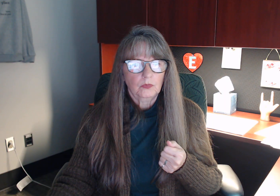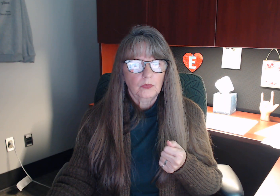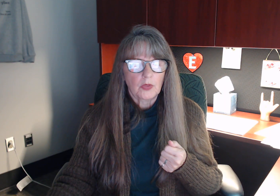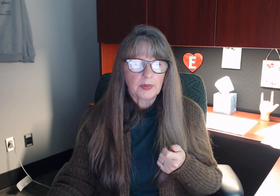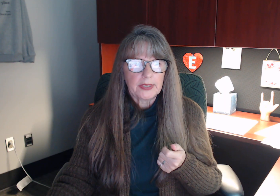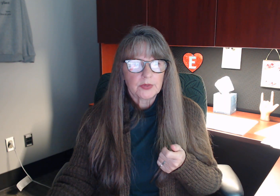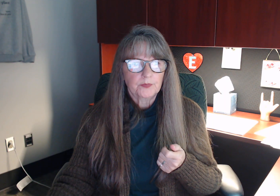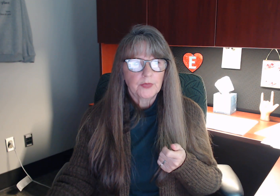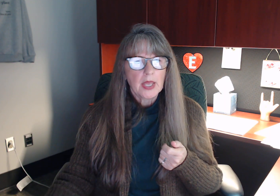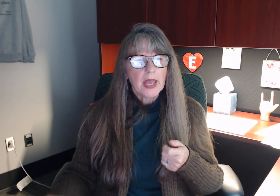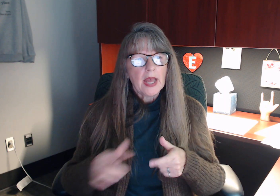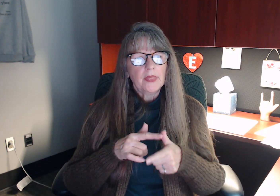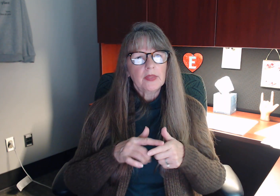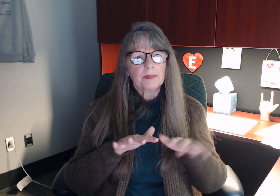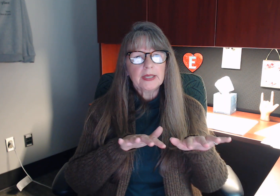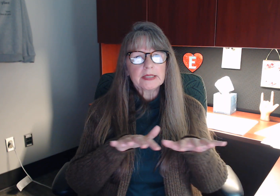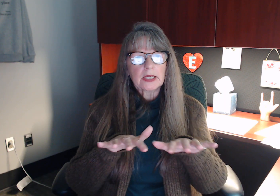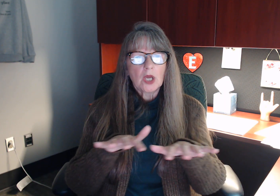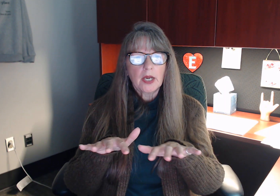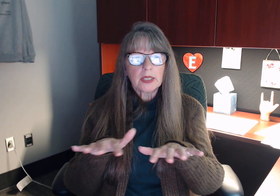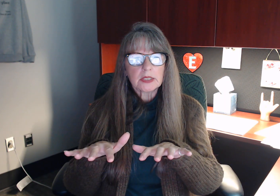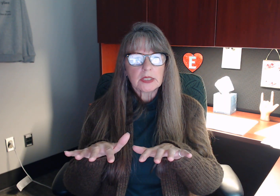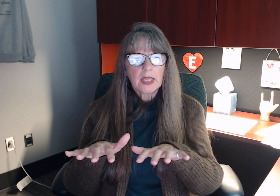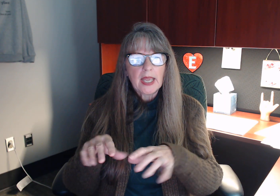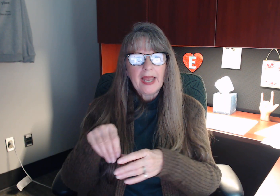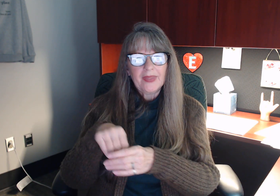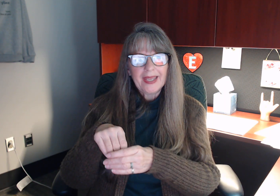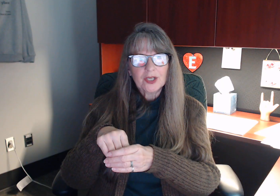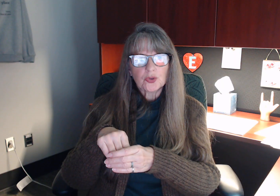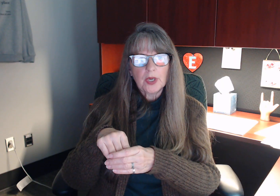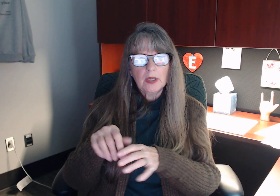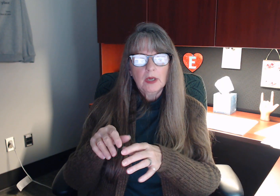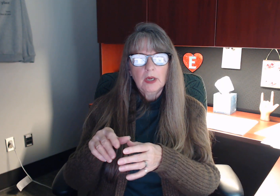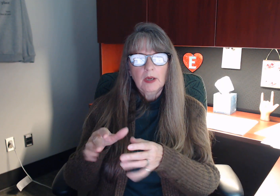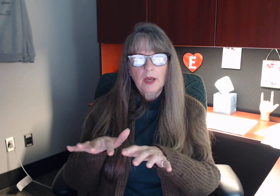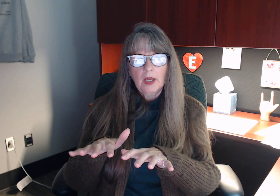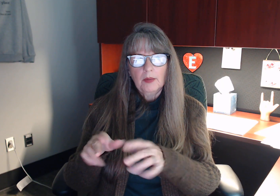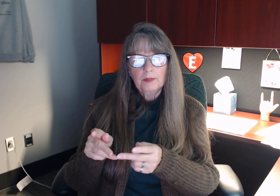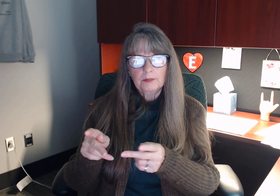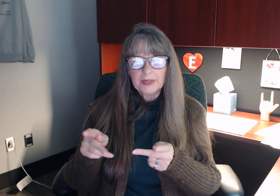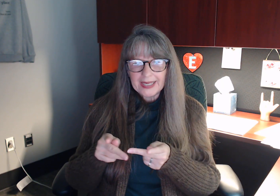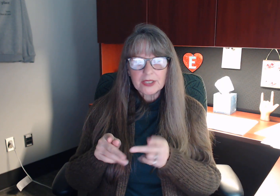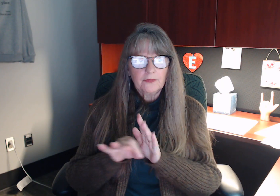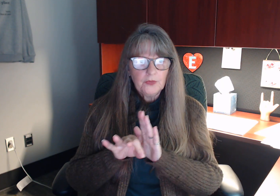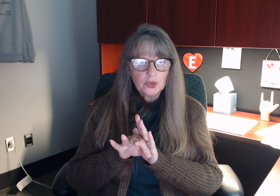on the plates. And then the plate tectonics and the intra plate